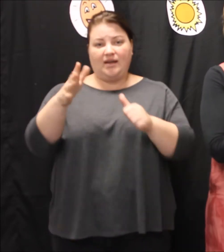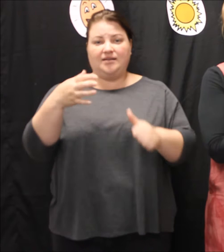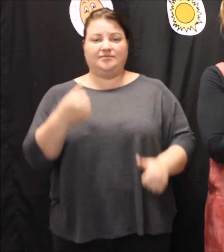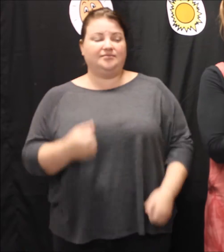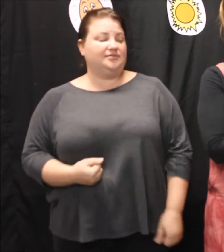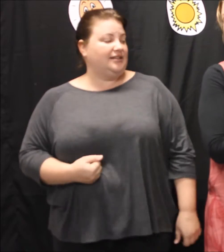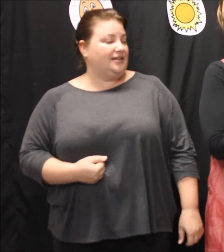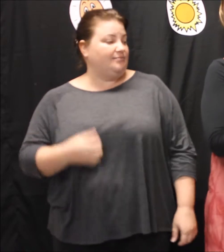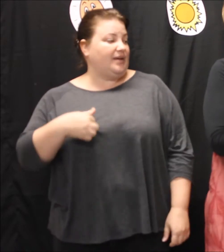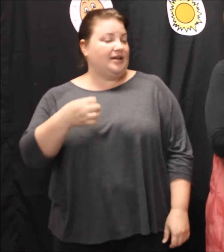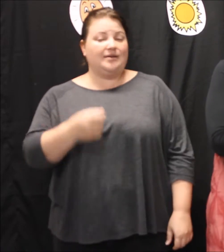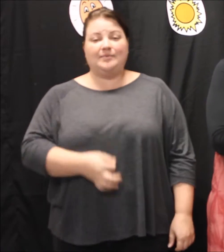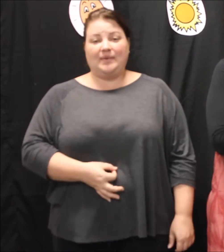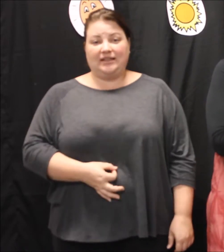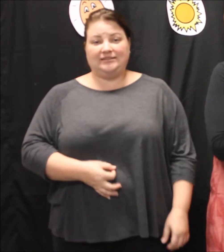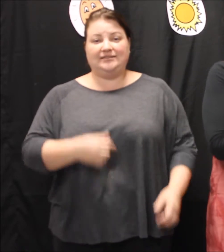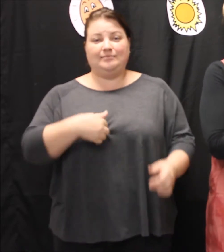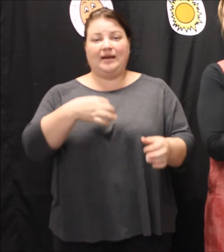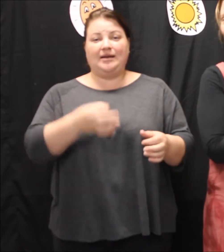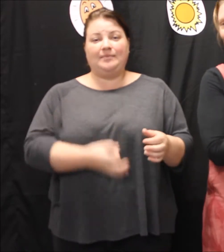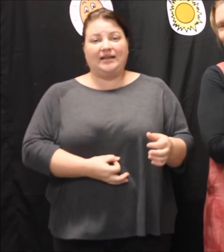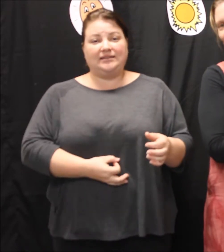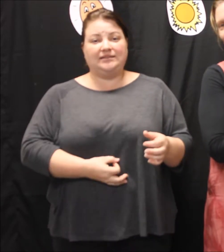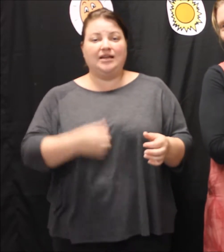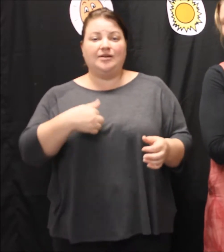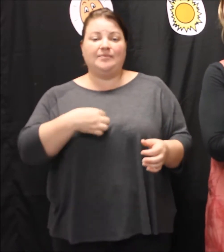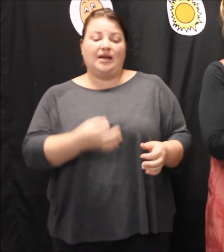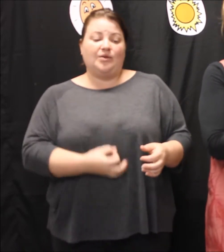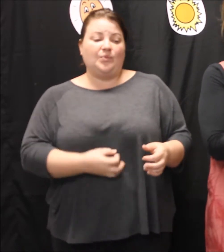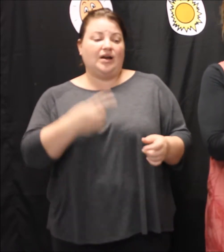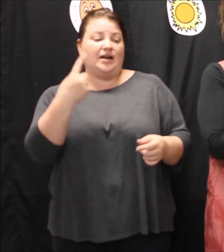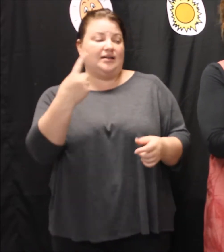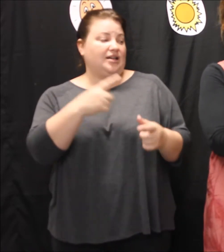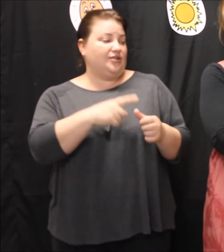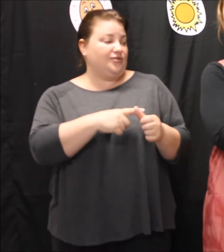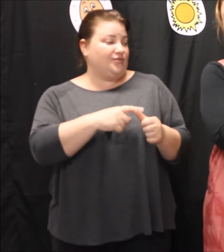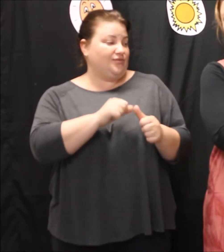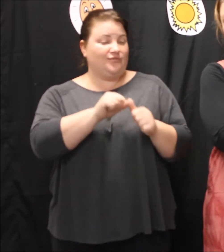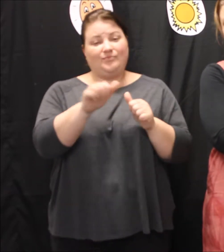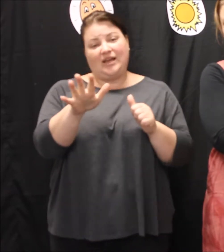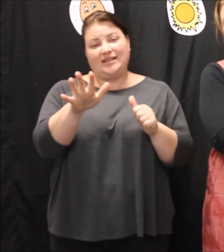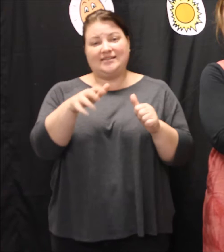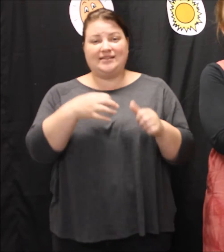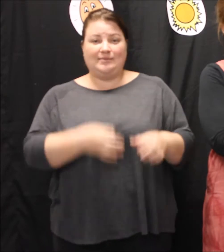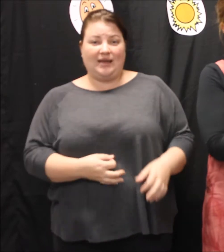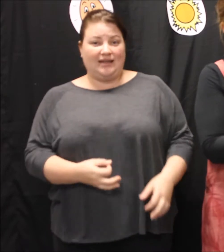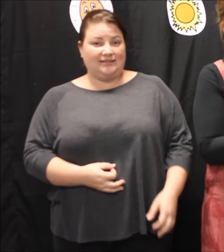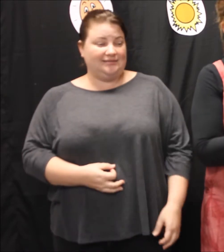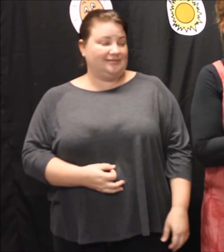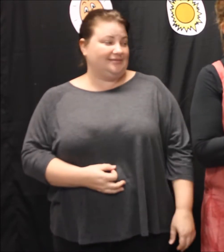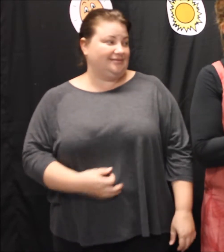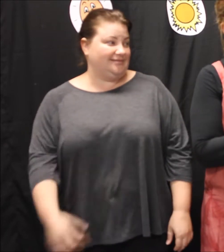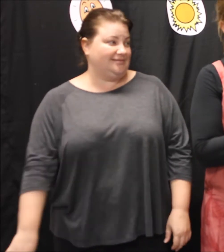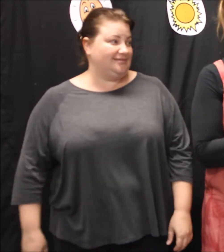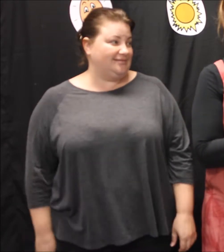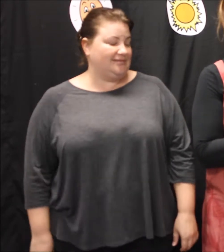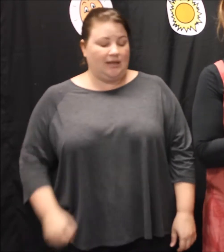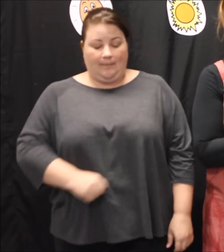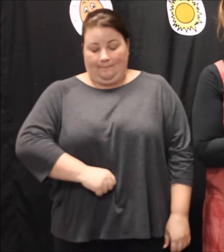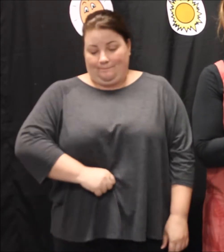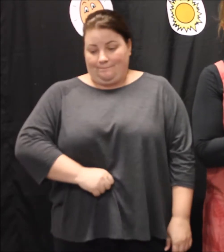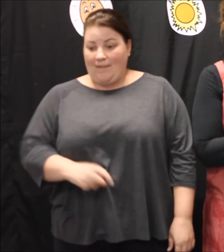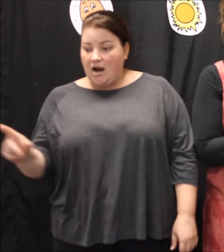groovy button. My button, my 1 groovy button.